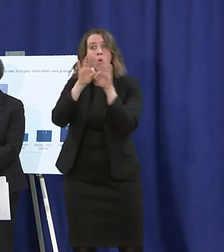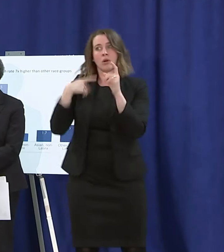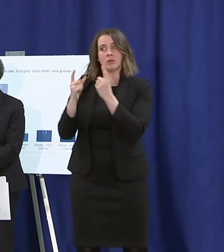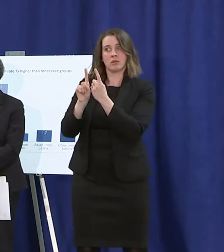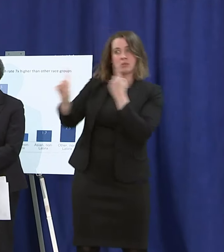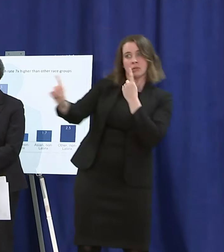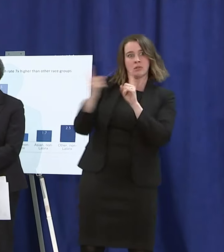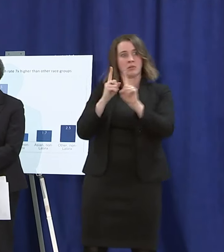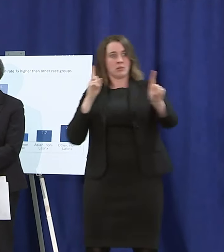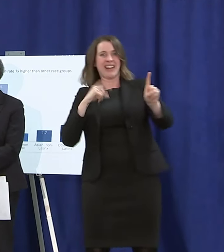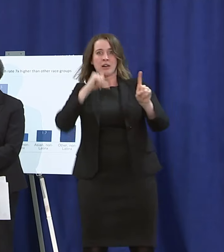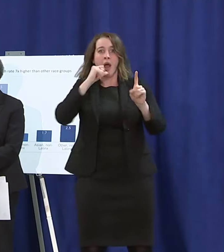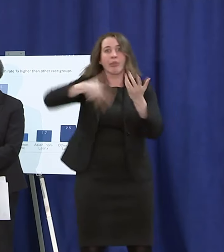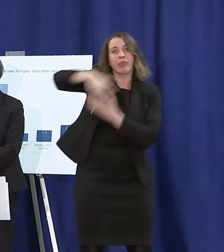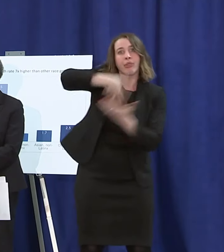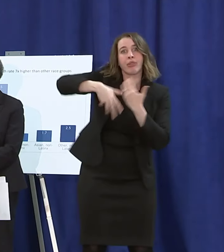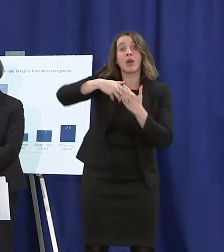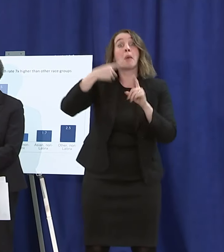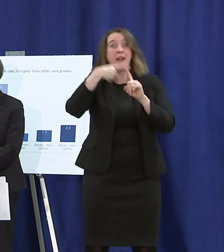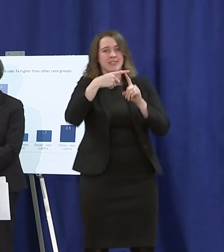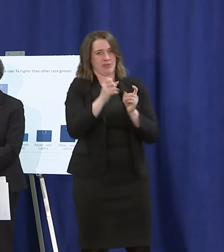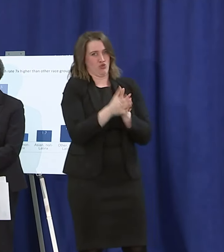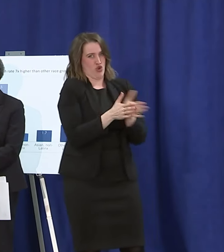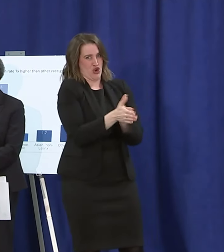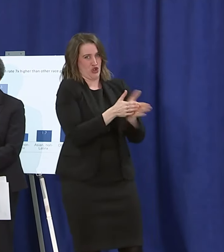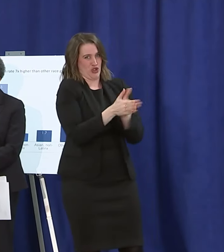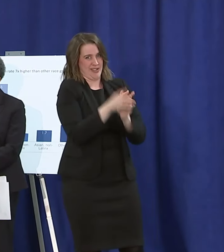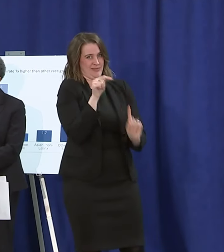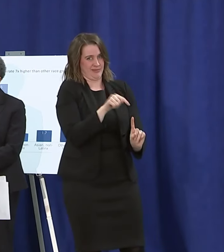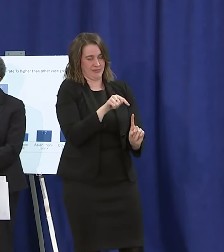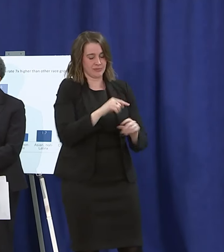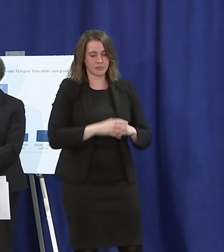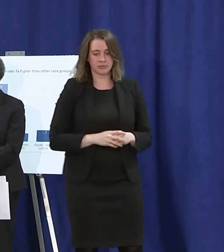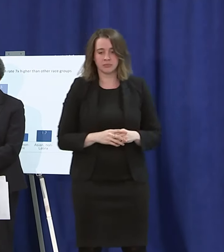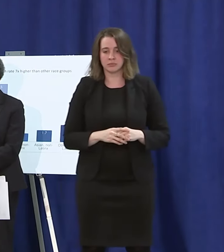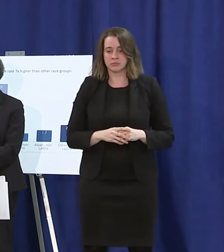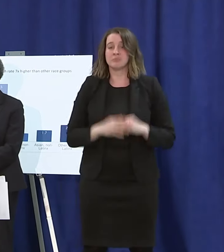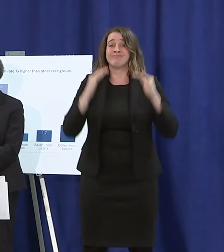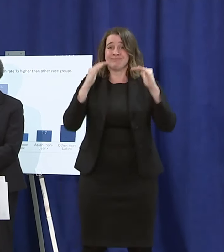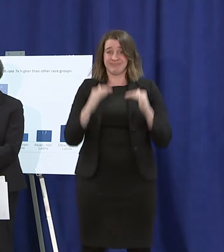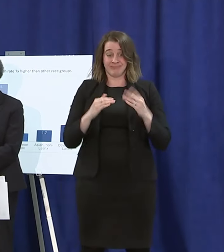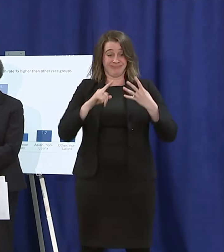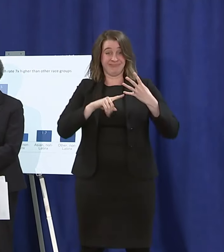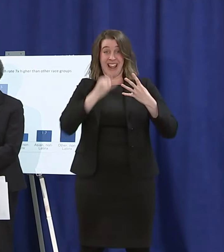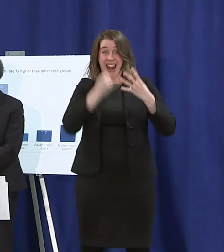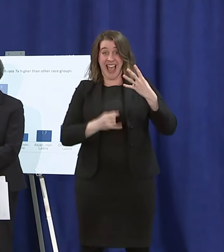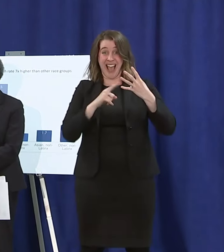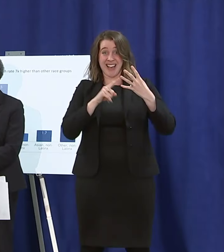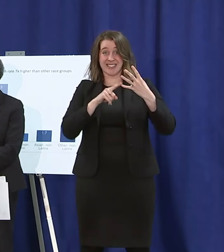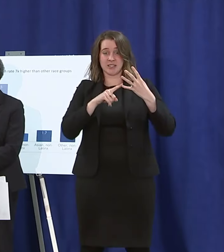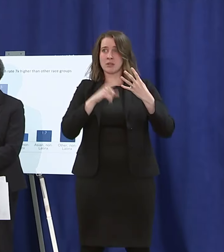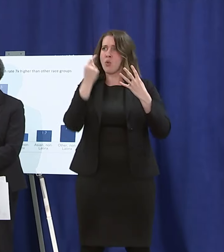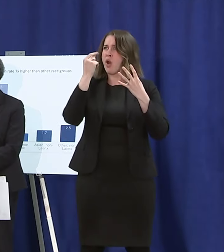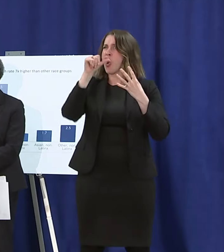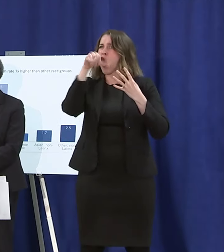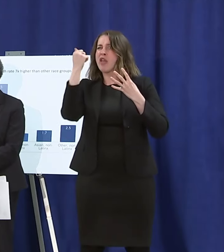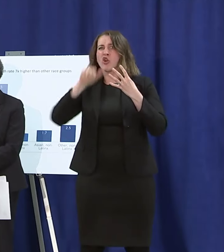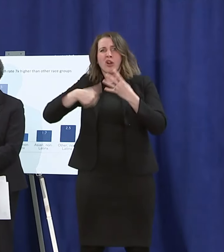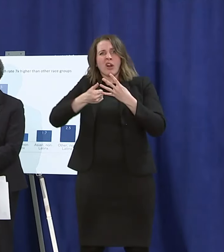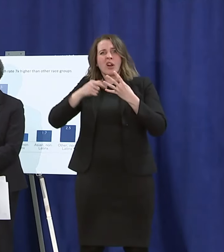hygiene. And then finally, I want to talk about the most important part of this data, which is geography and race